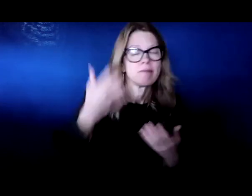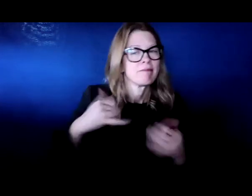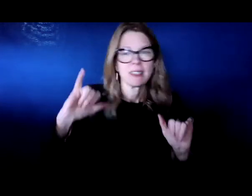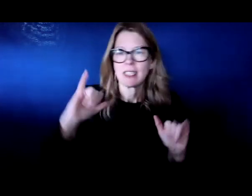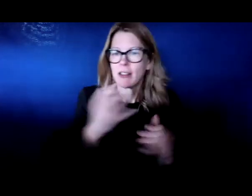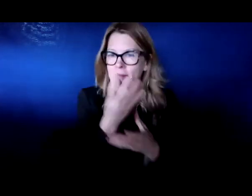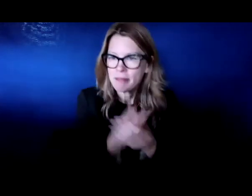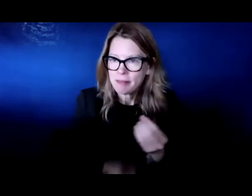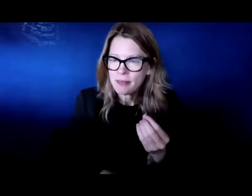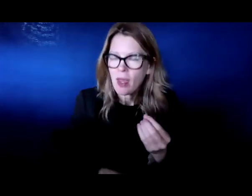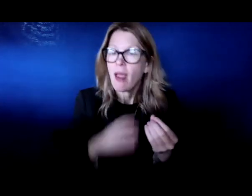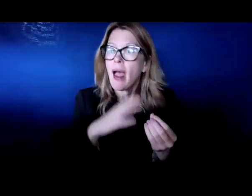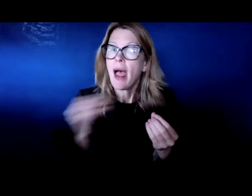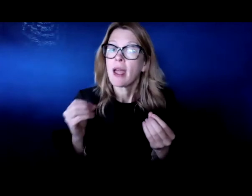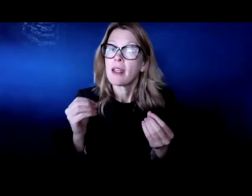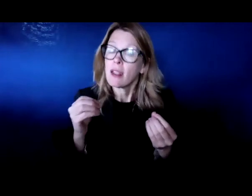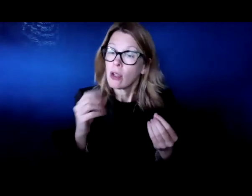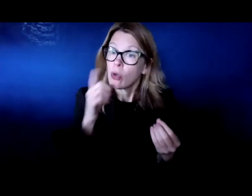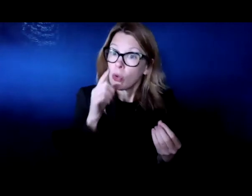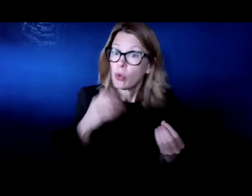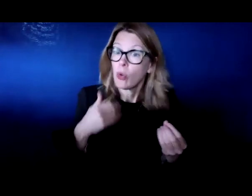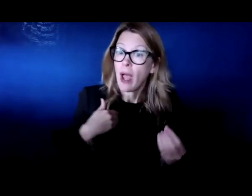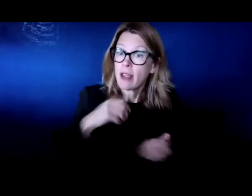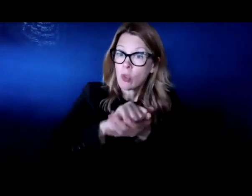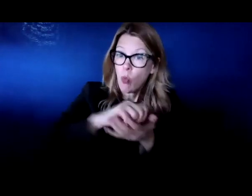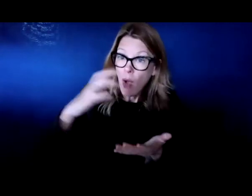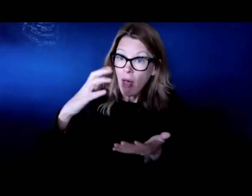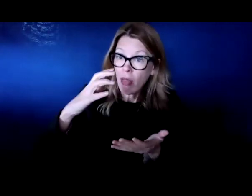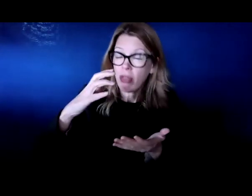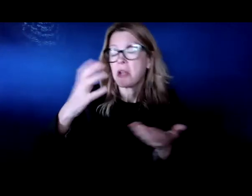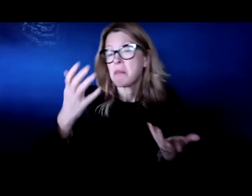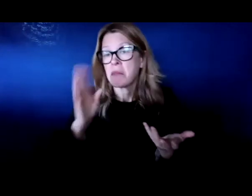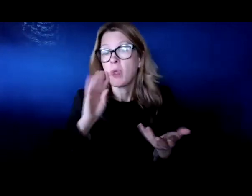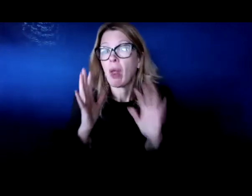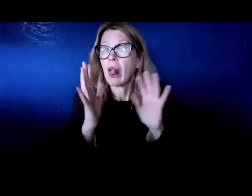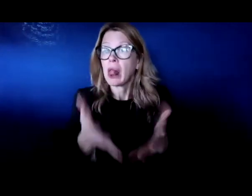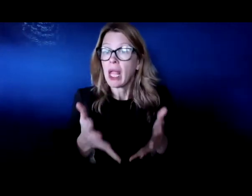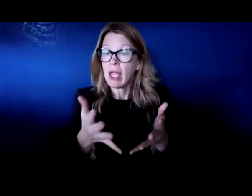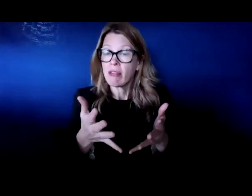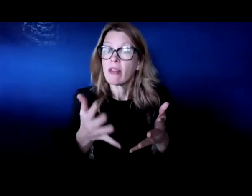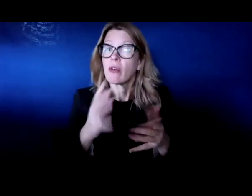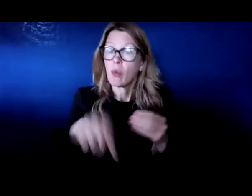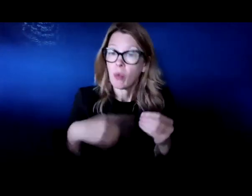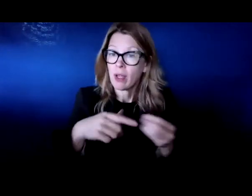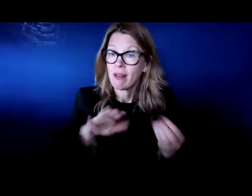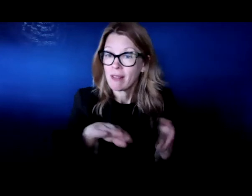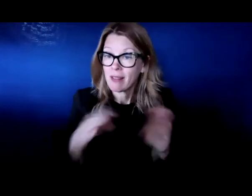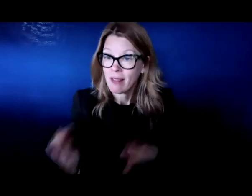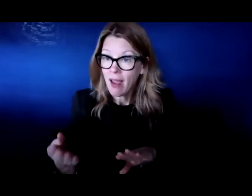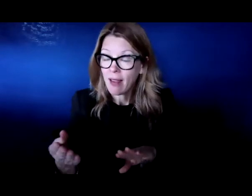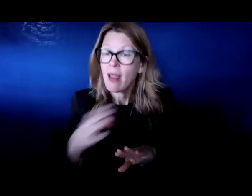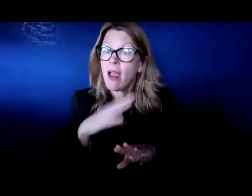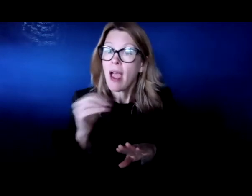those who come after them. Their graves shall be their homes forever, their dwelling places from generation